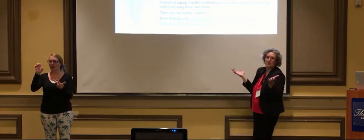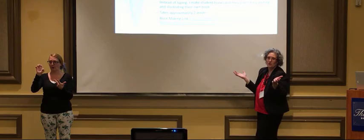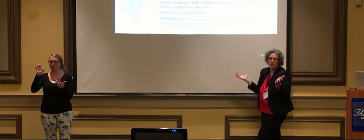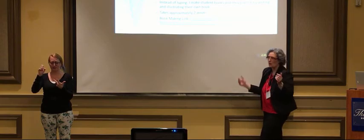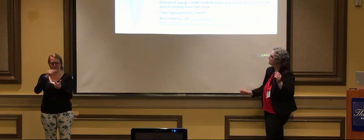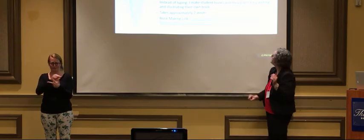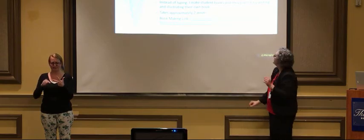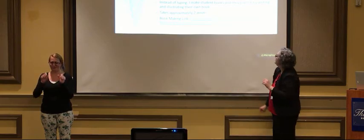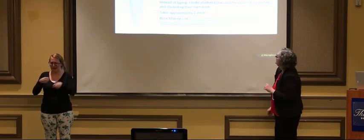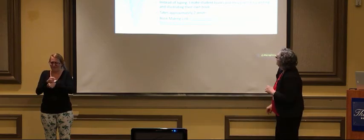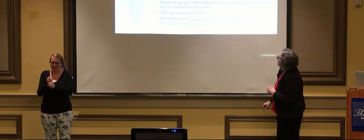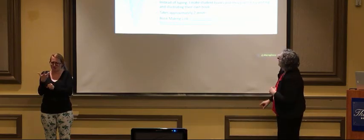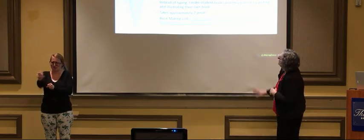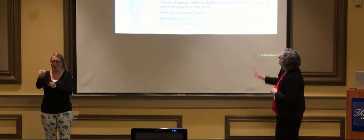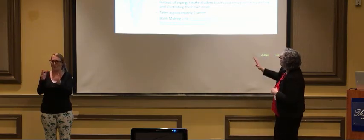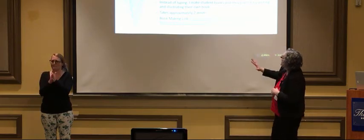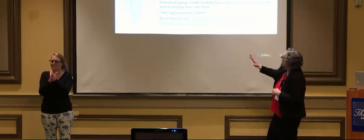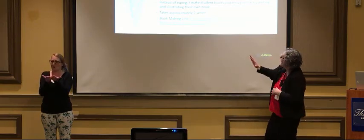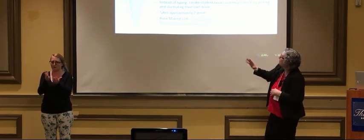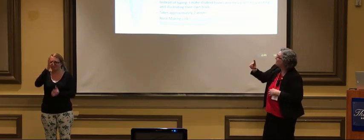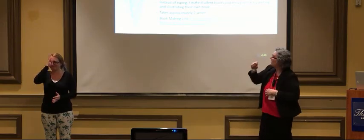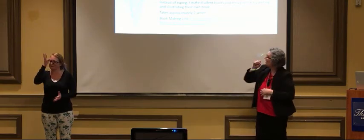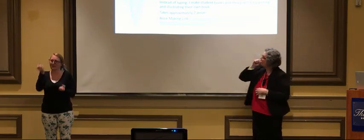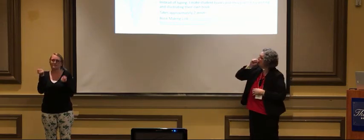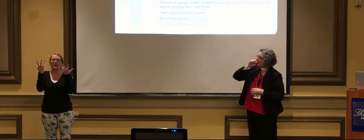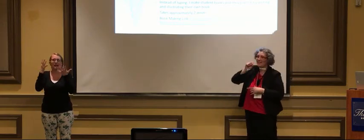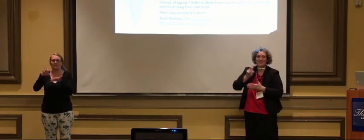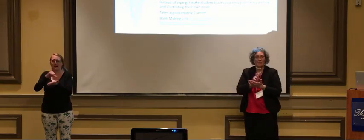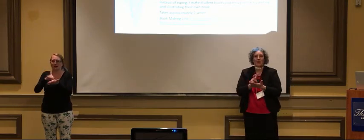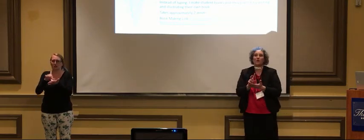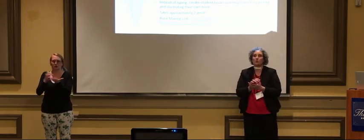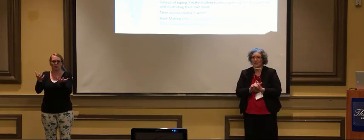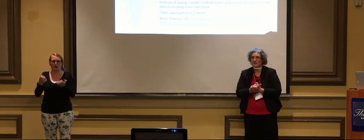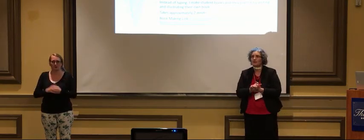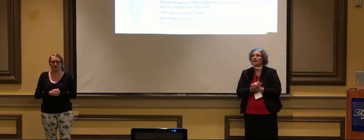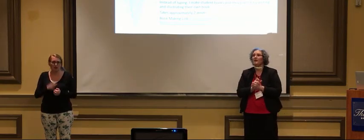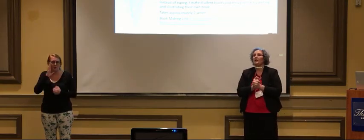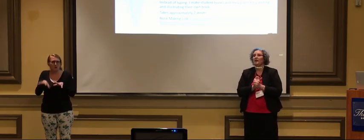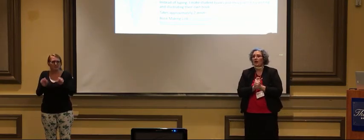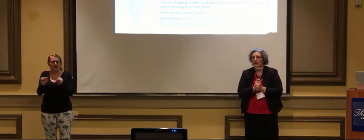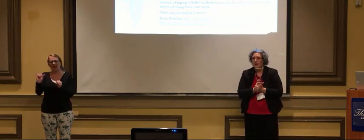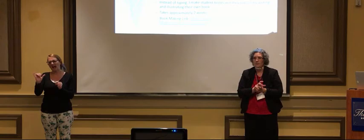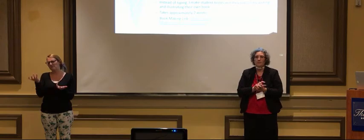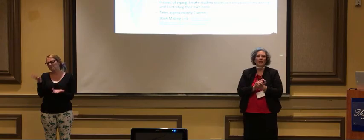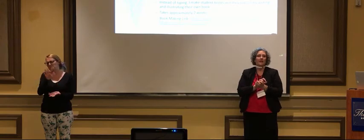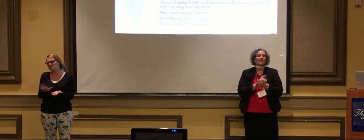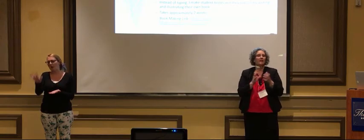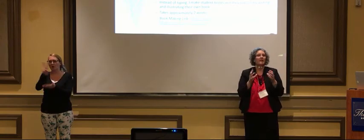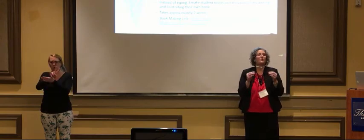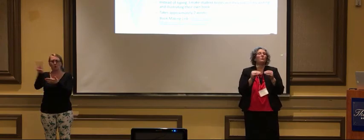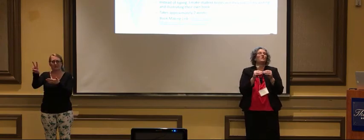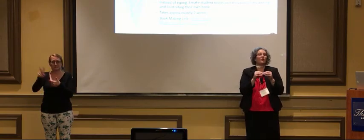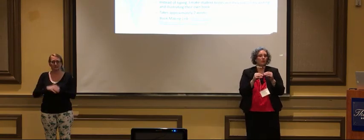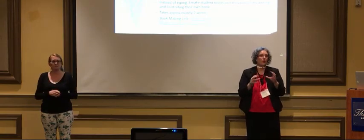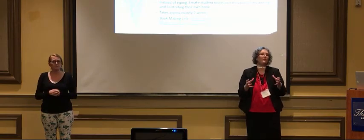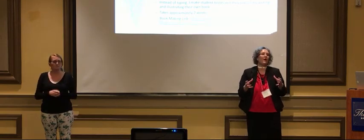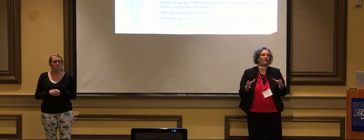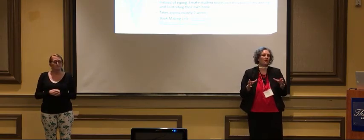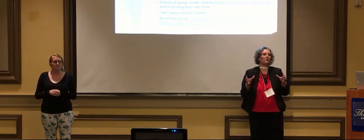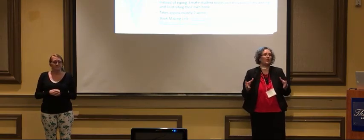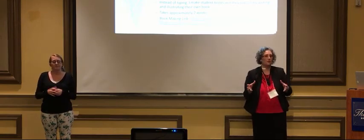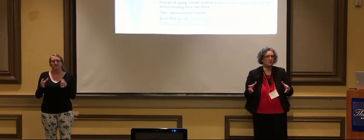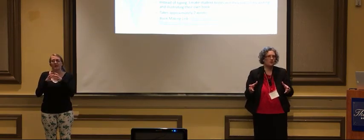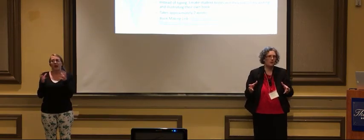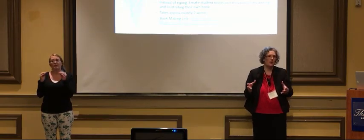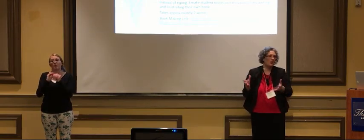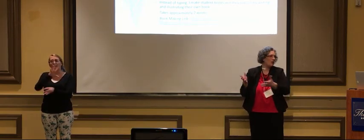as many pages as you want. But I would say it takes about 2 weeks. And it's certainly more